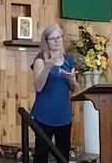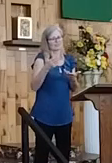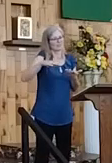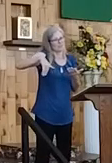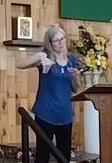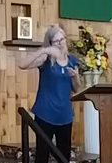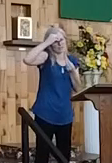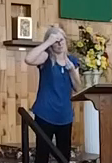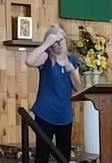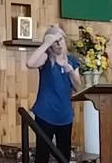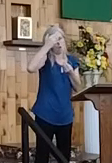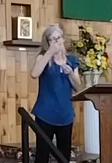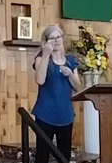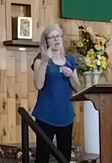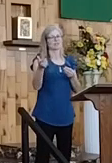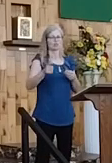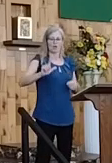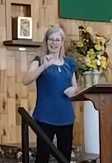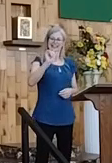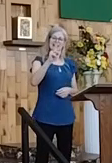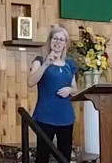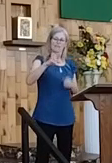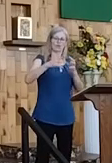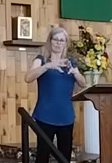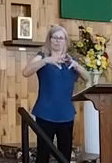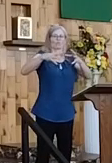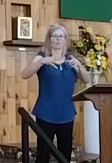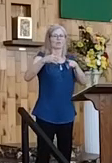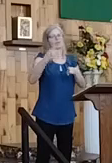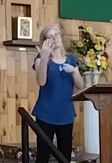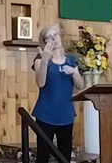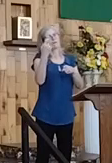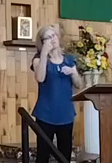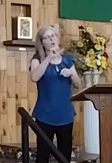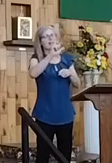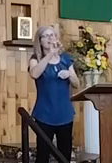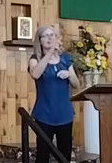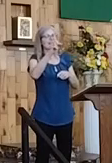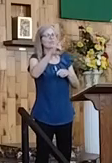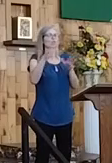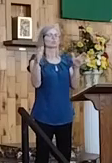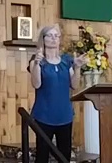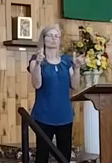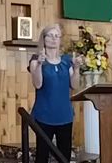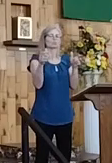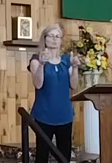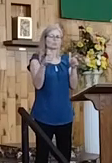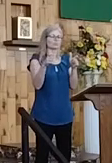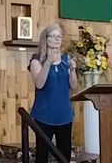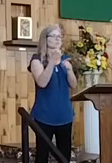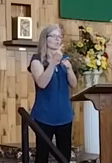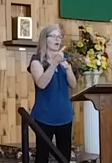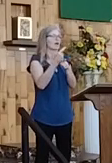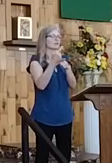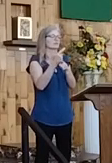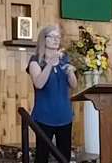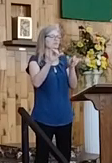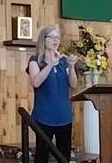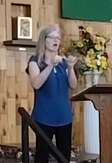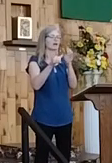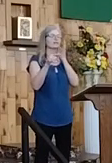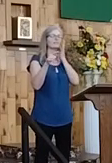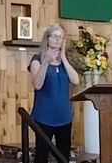of the inflammation of the liver. They have to wait for the liver to be go down to its proper size with prednisone so they